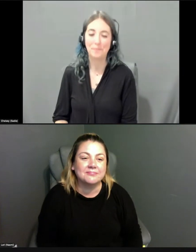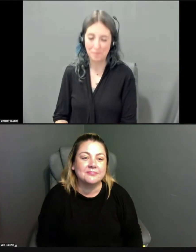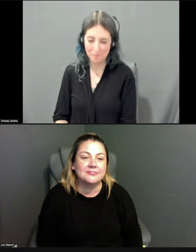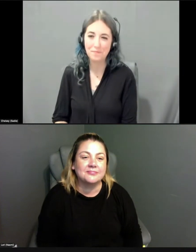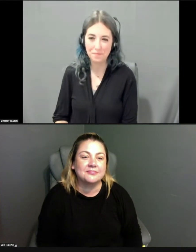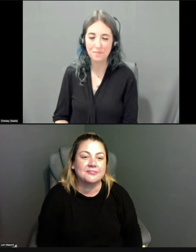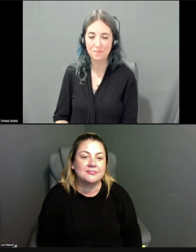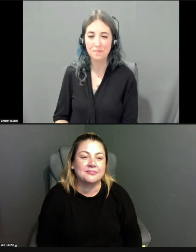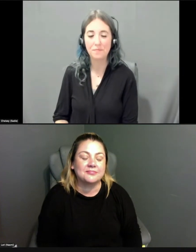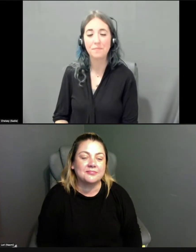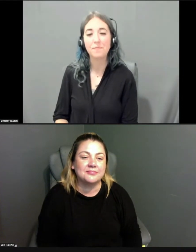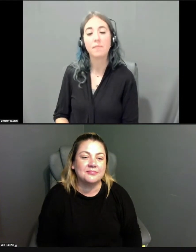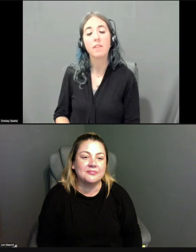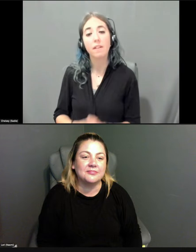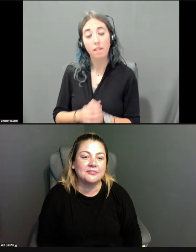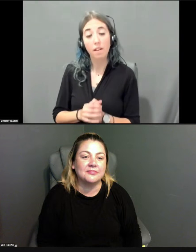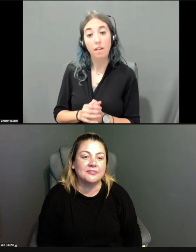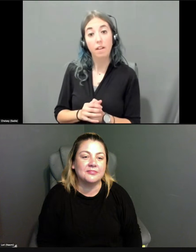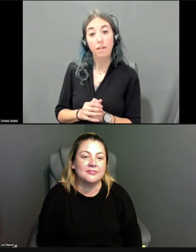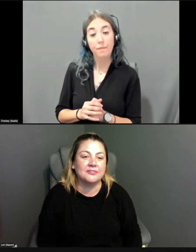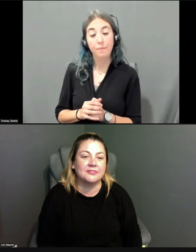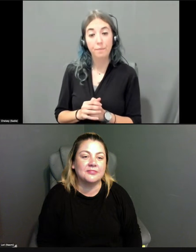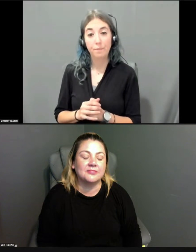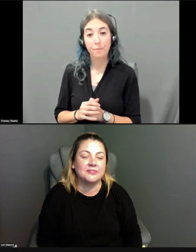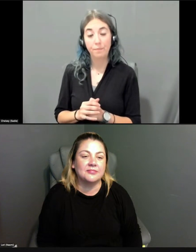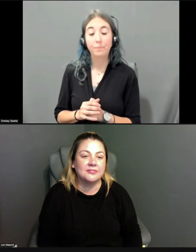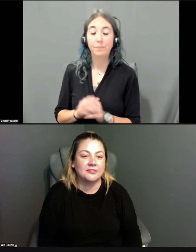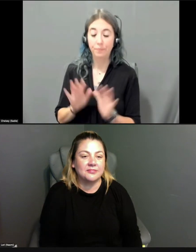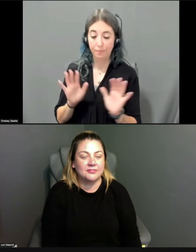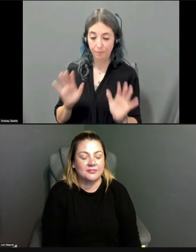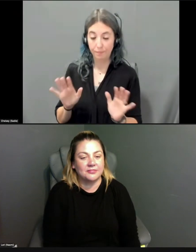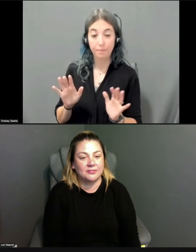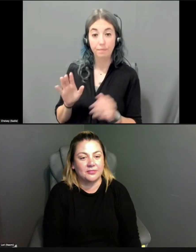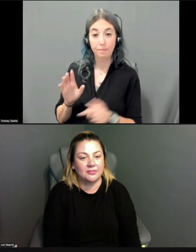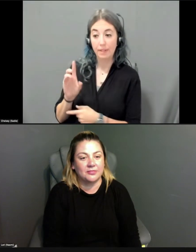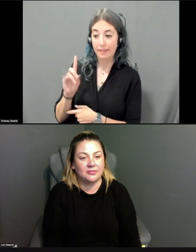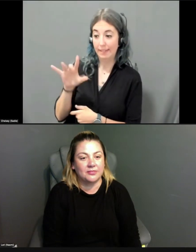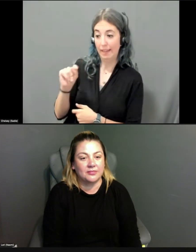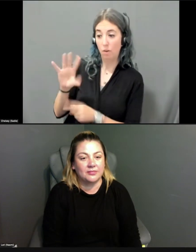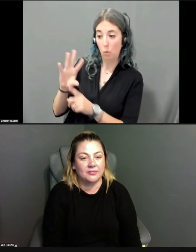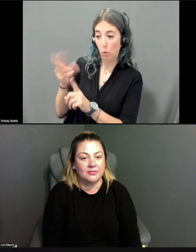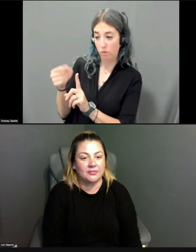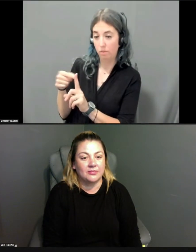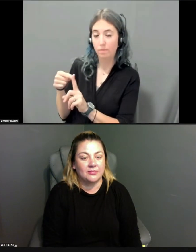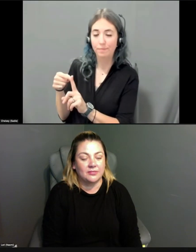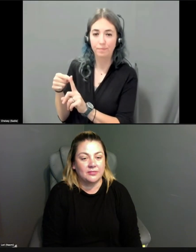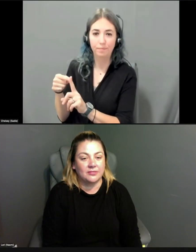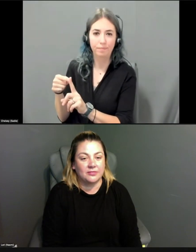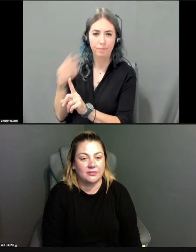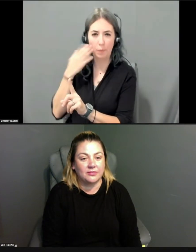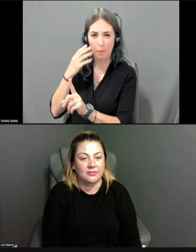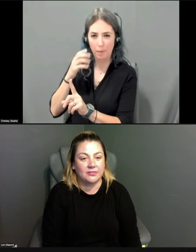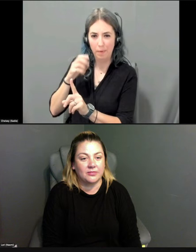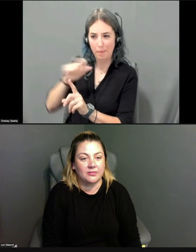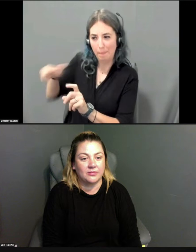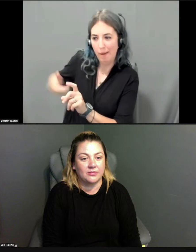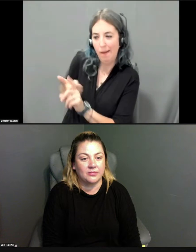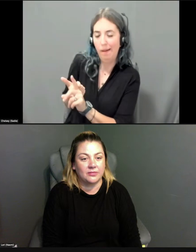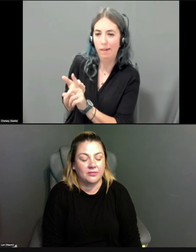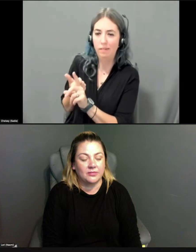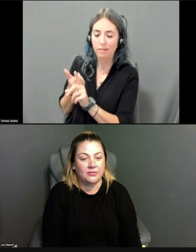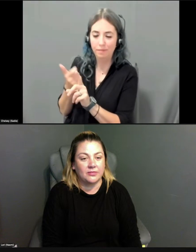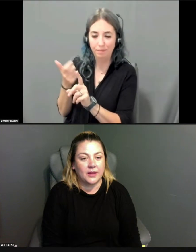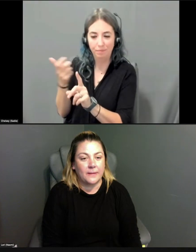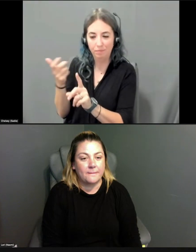culture, despite all the harms that dieting does and all of the science and research and information we now have